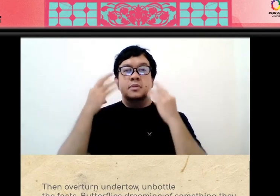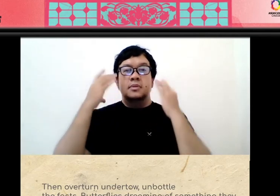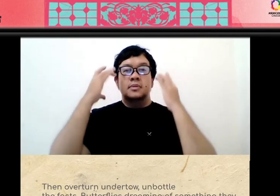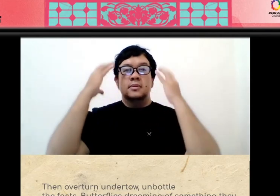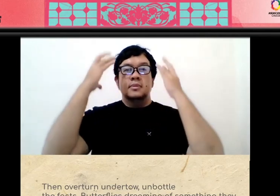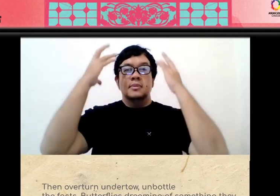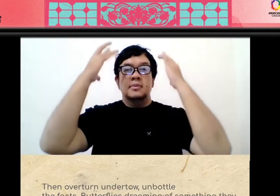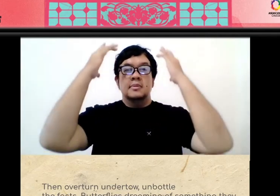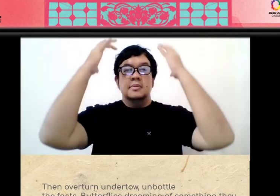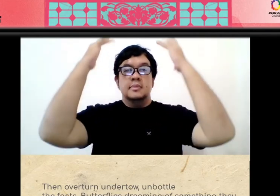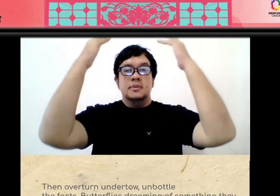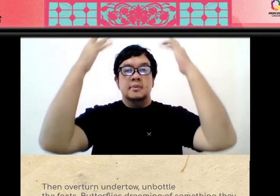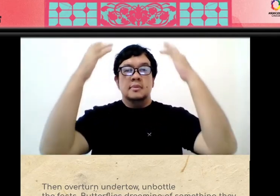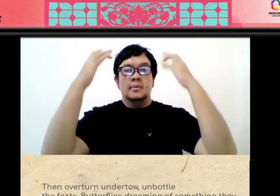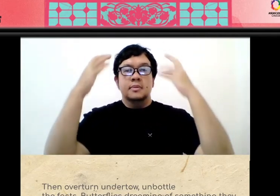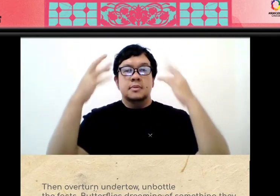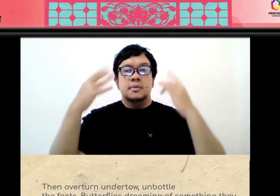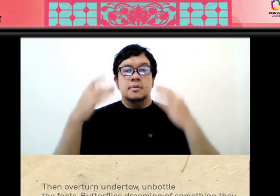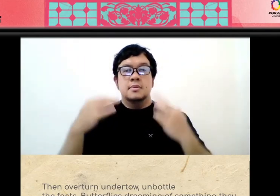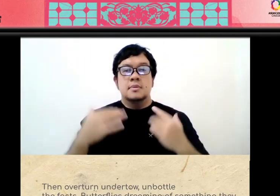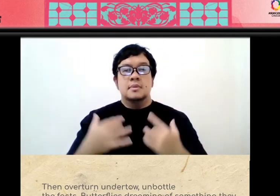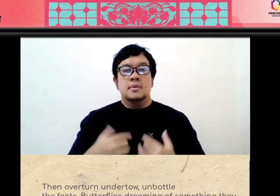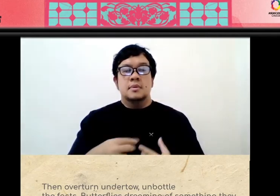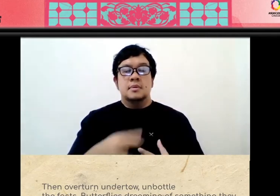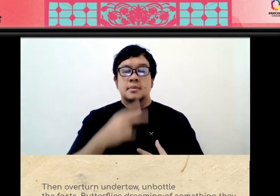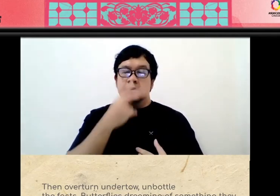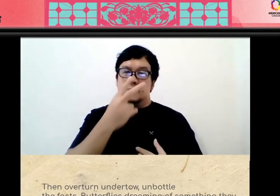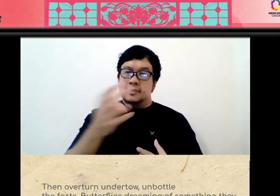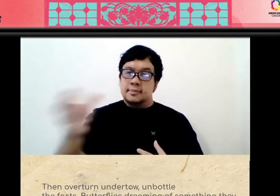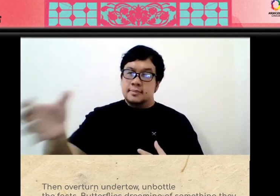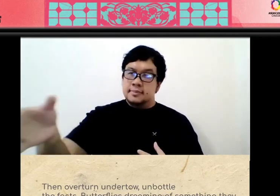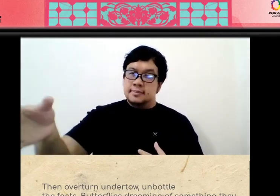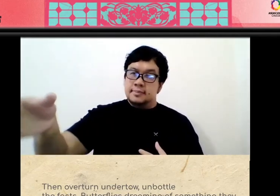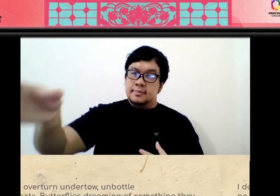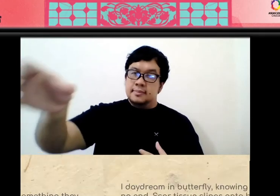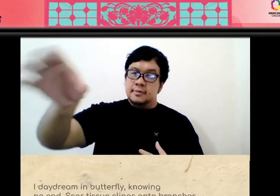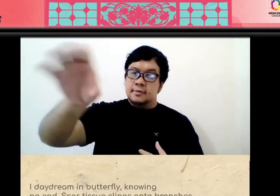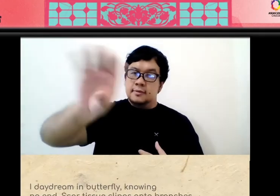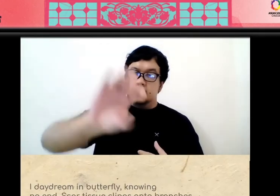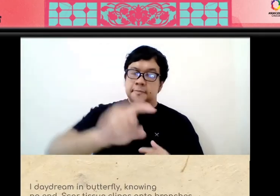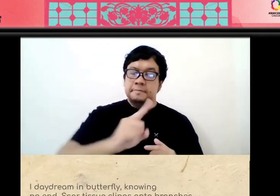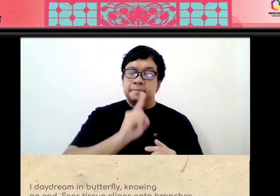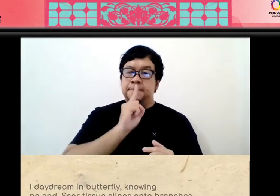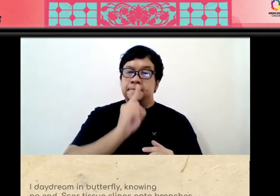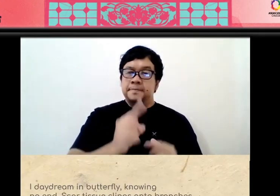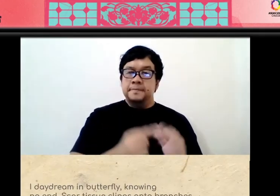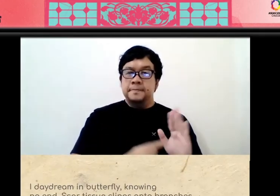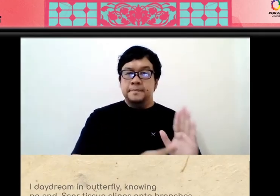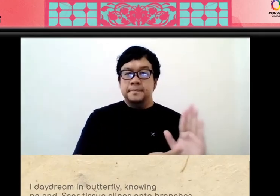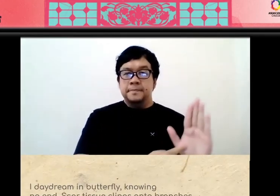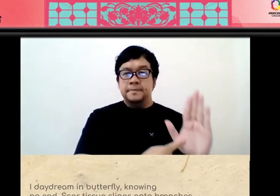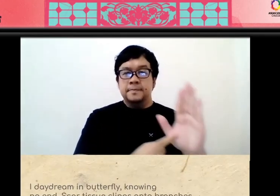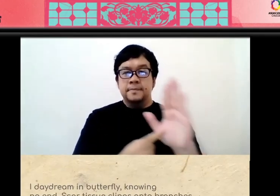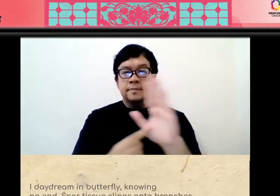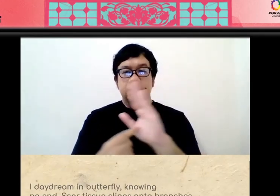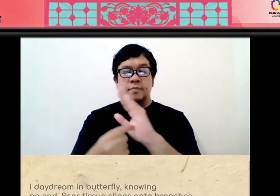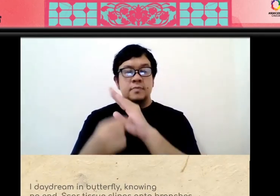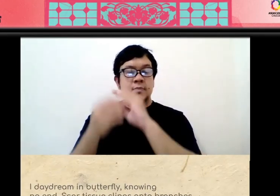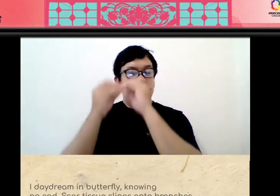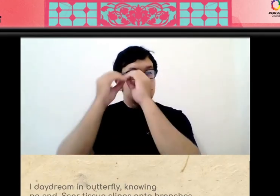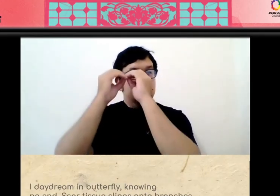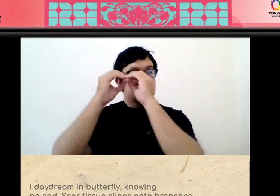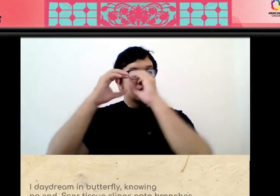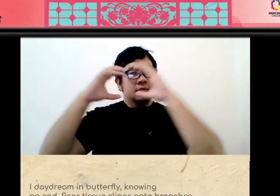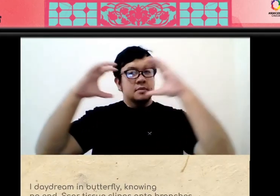facts. Butterflies dreaming of something they knew. I daydream in butterfly, knowing no end.